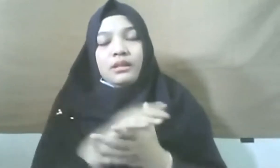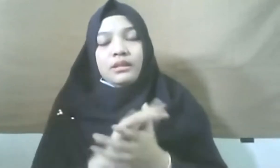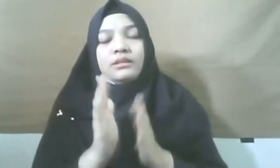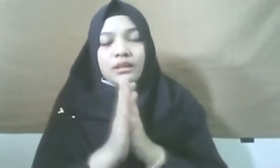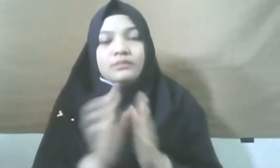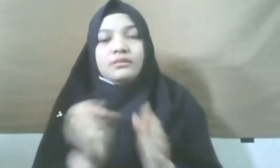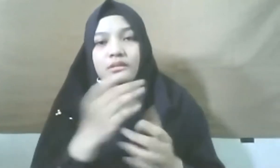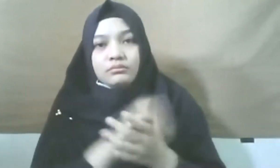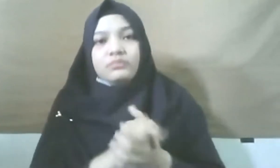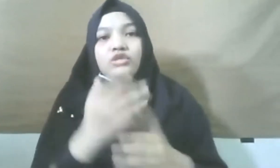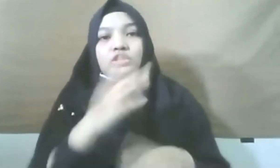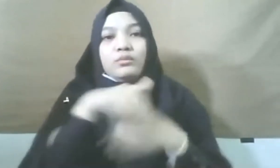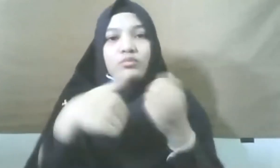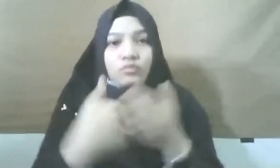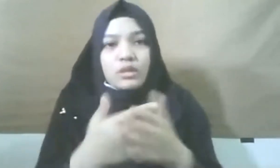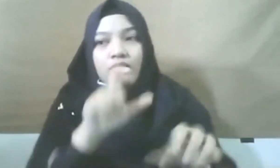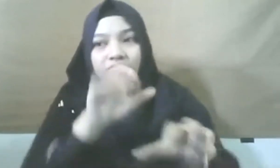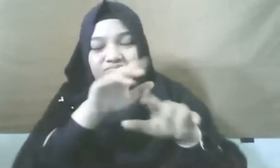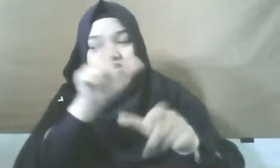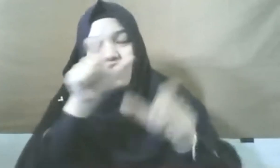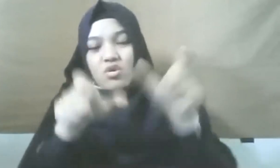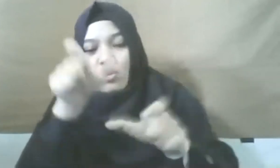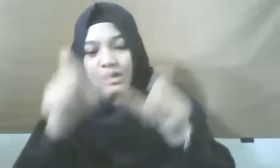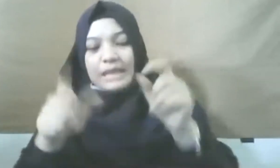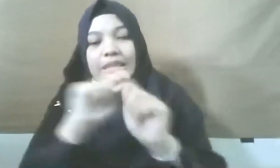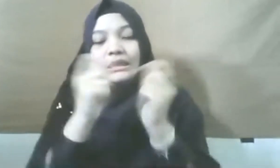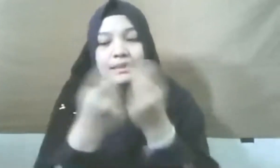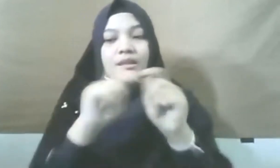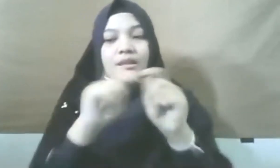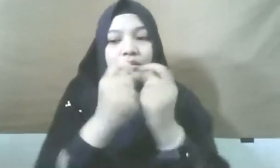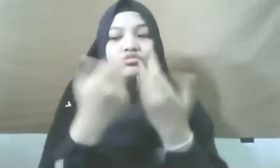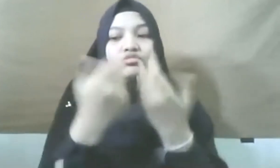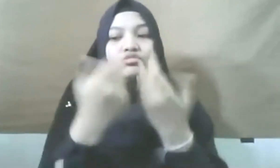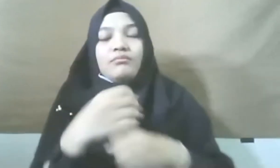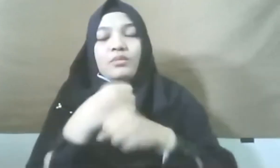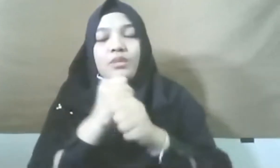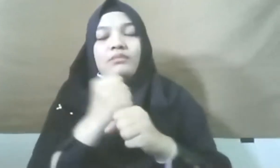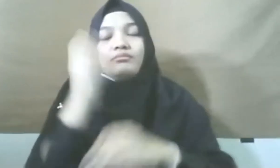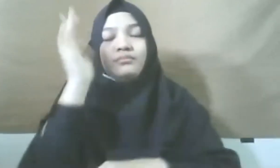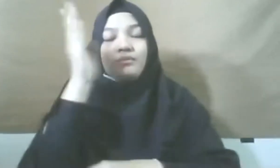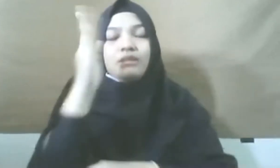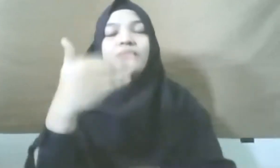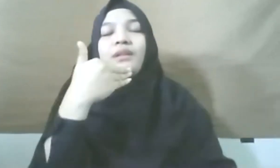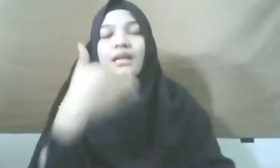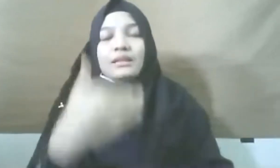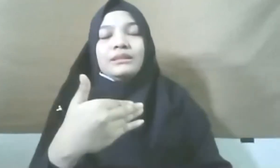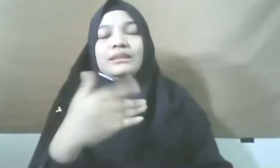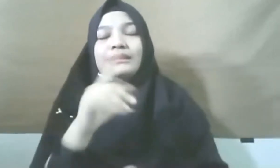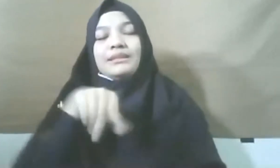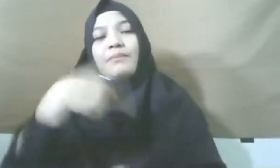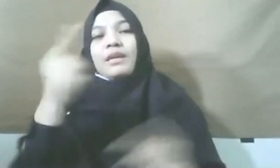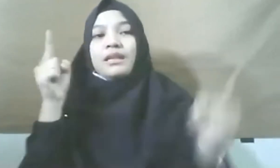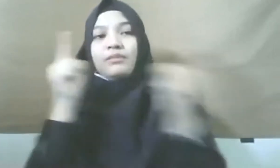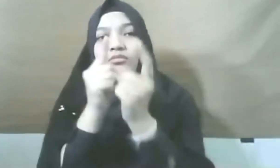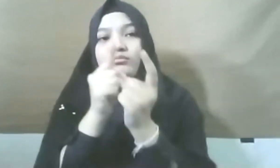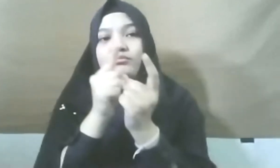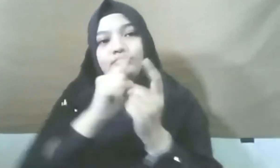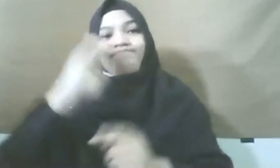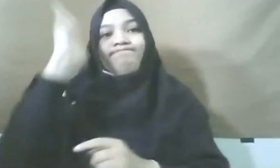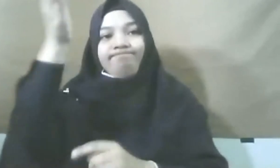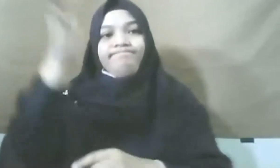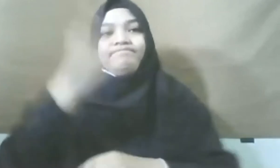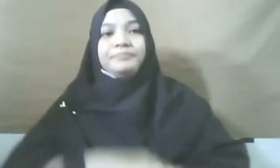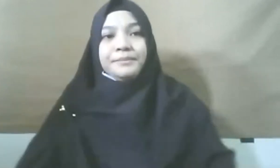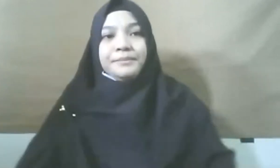captioner, Mas Dimas. So thank you so much, and I'll see you next time.